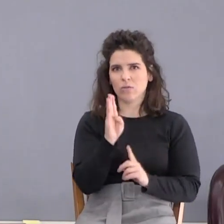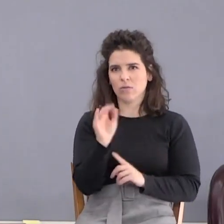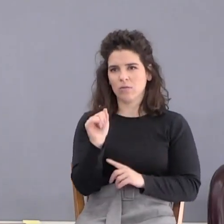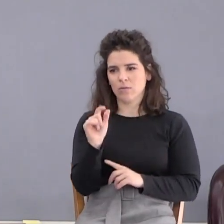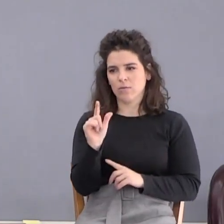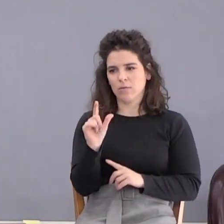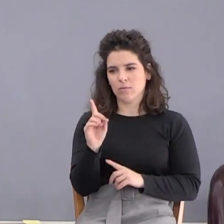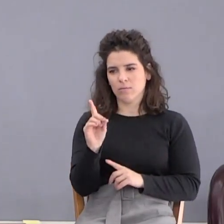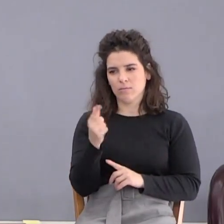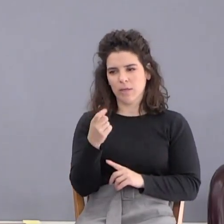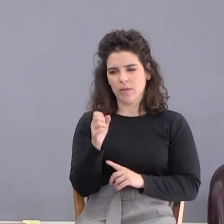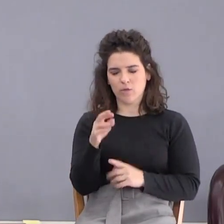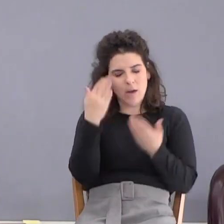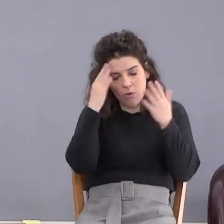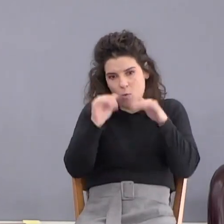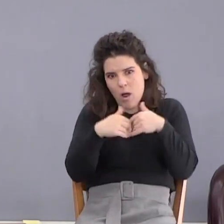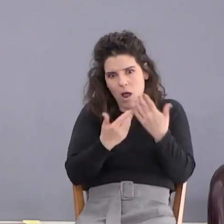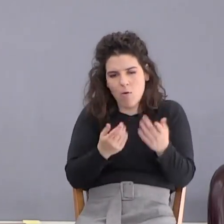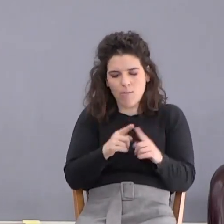how he did it, but anyway.